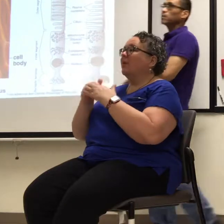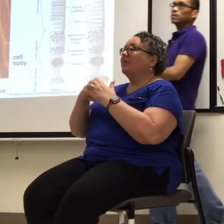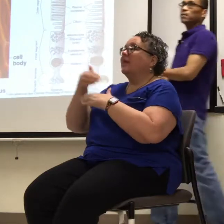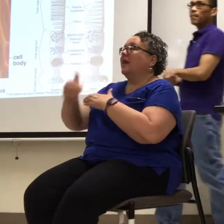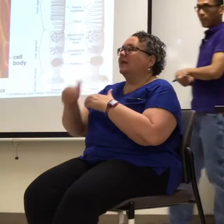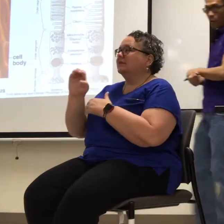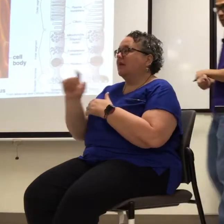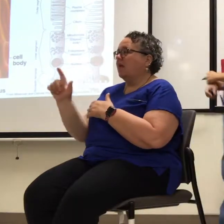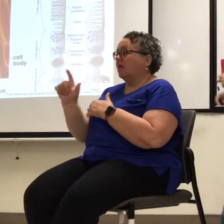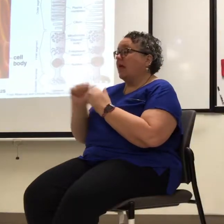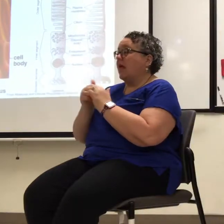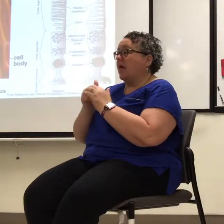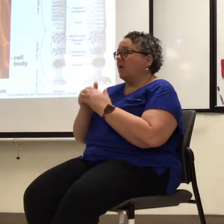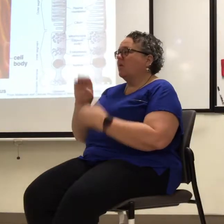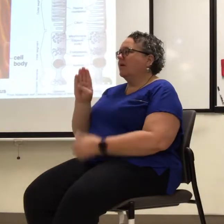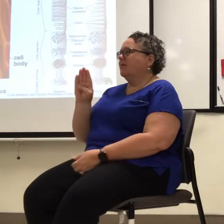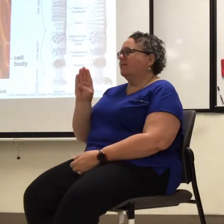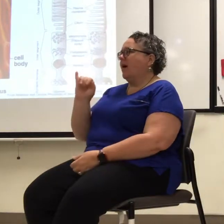is bipolars.